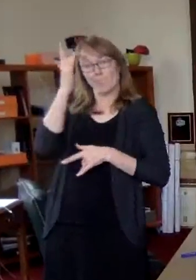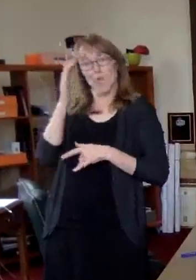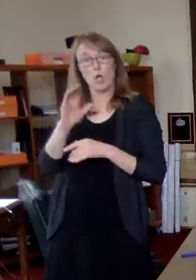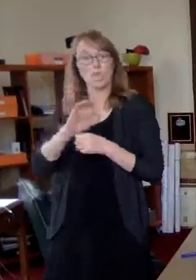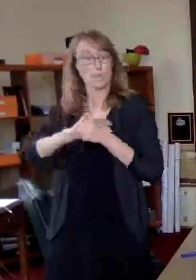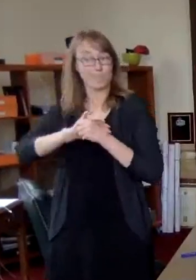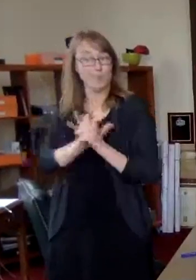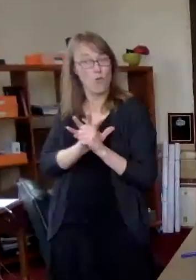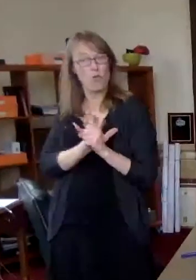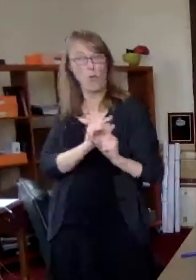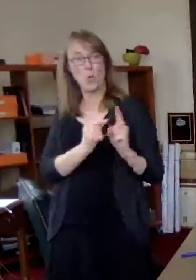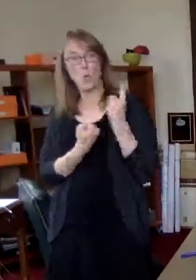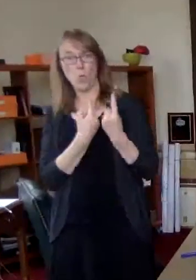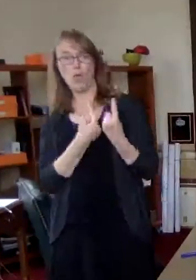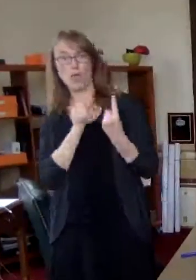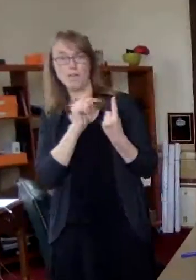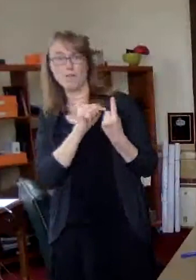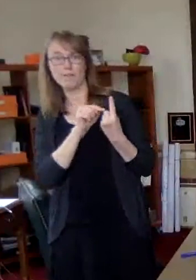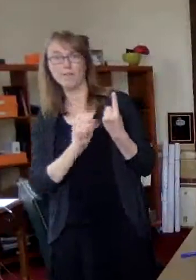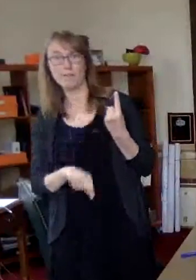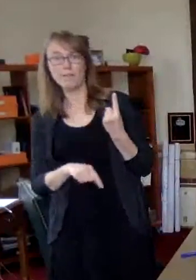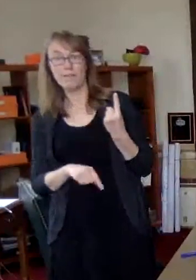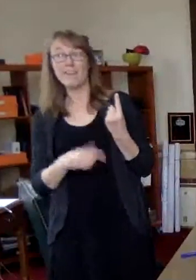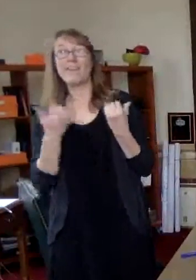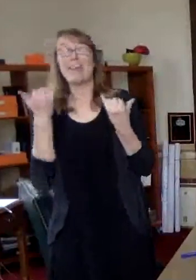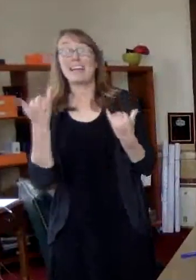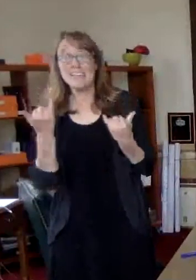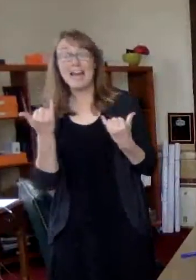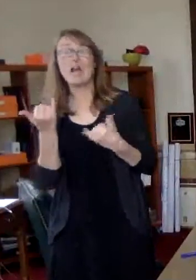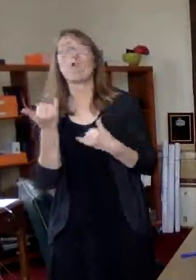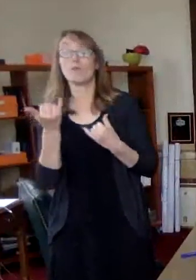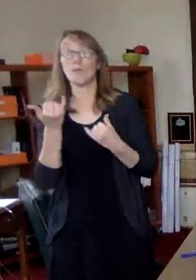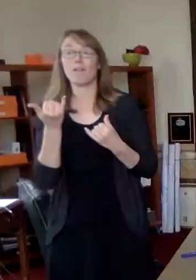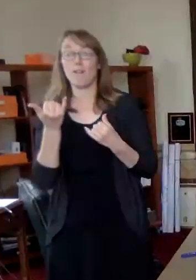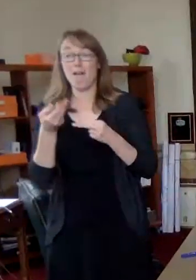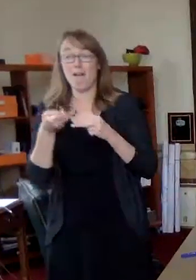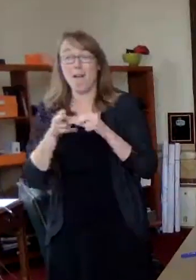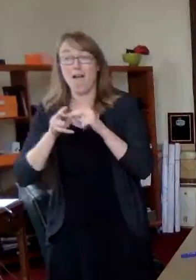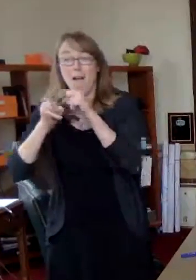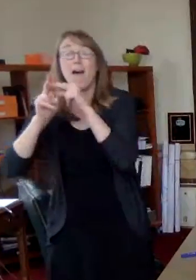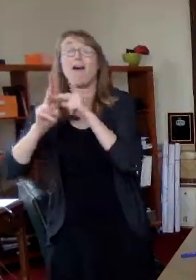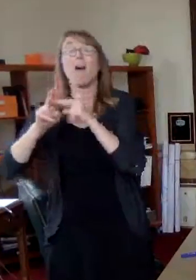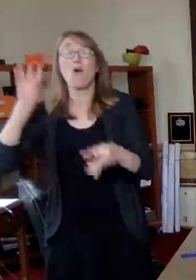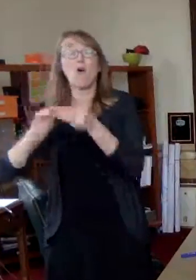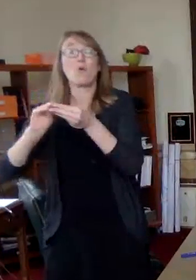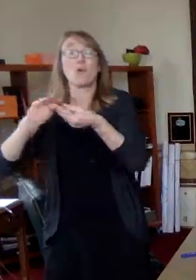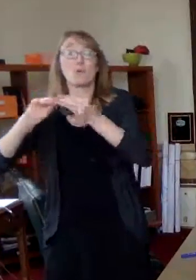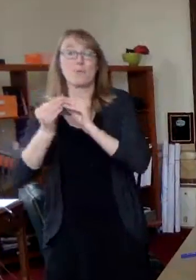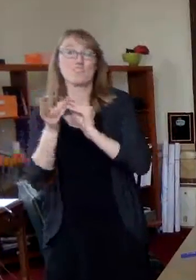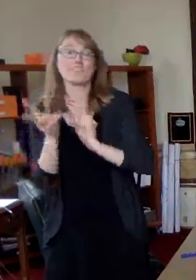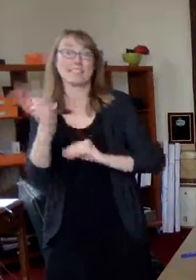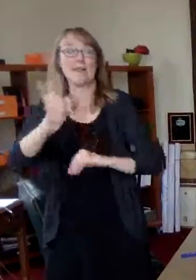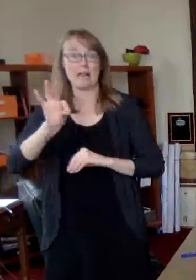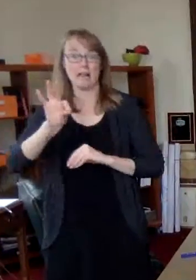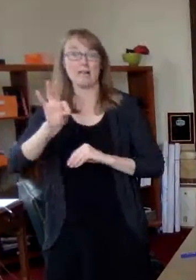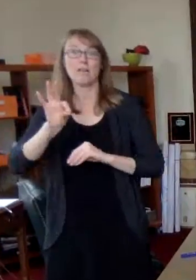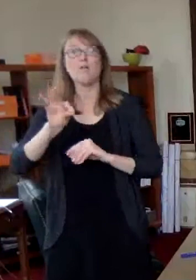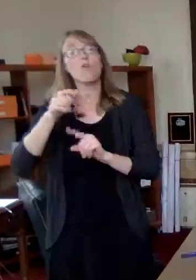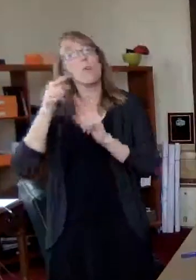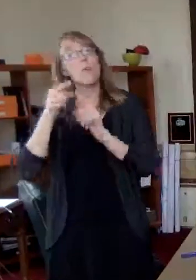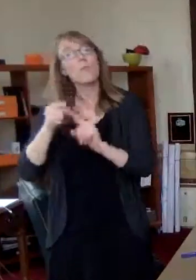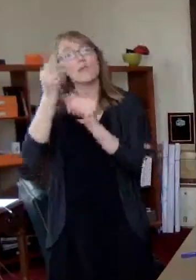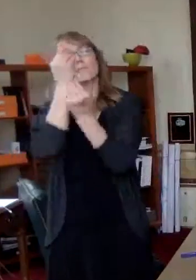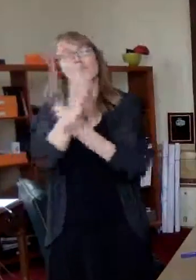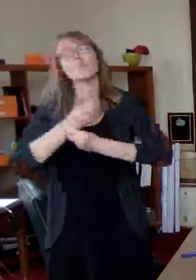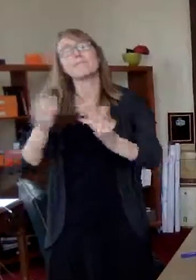make sure that we're communicating the messages to everyone here that staying at home is a really important thing.